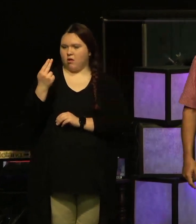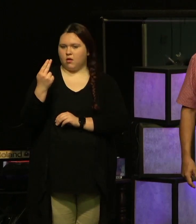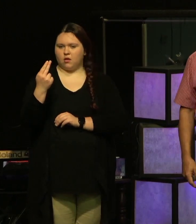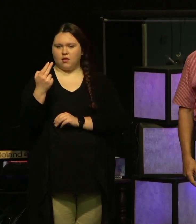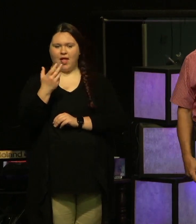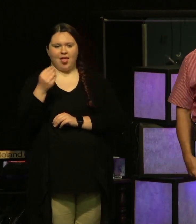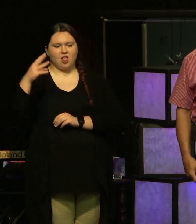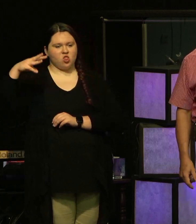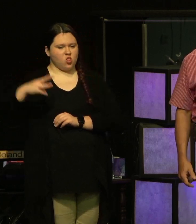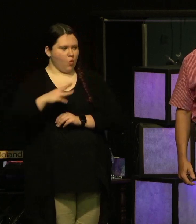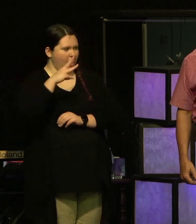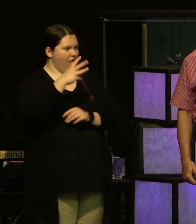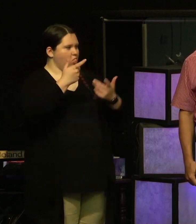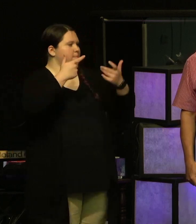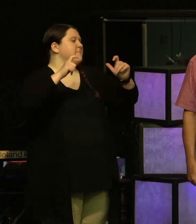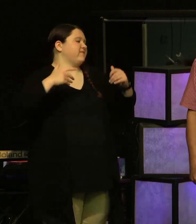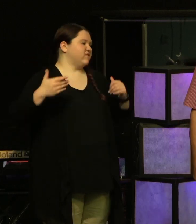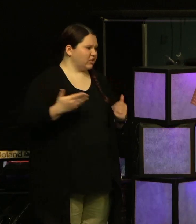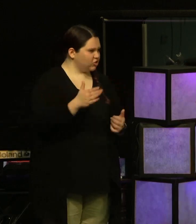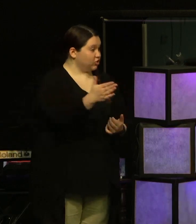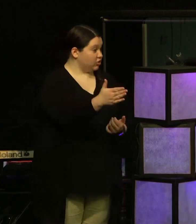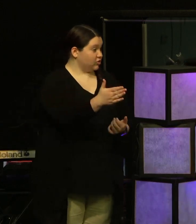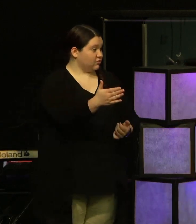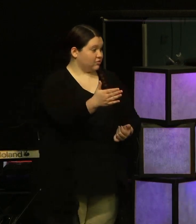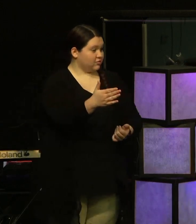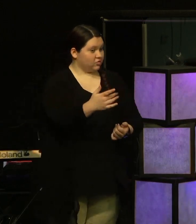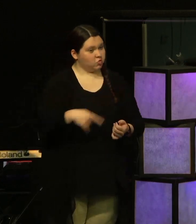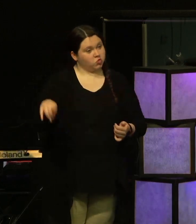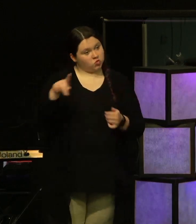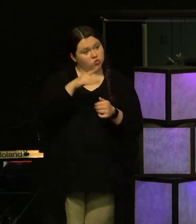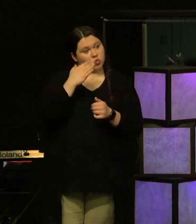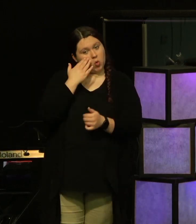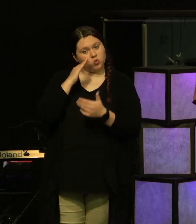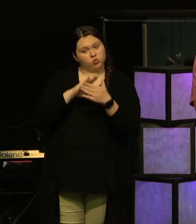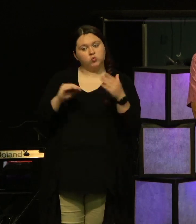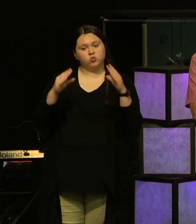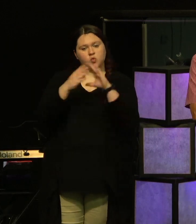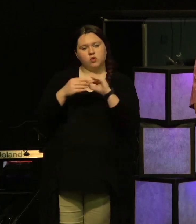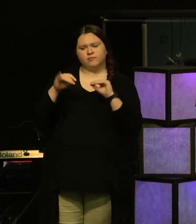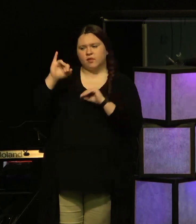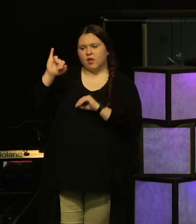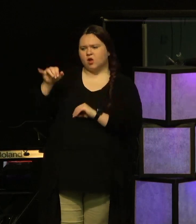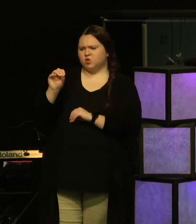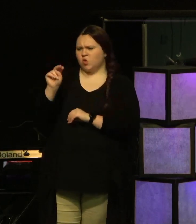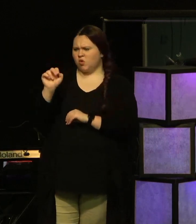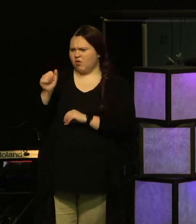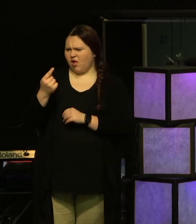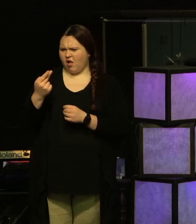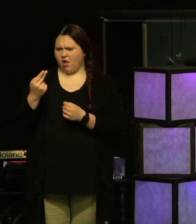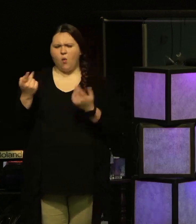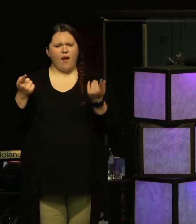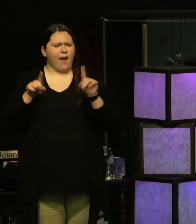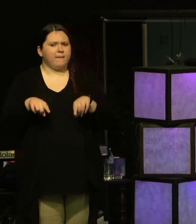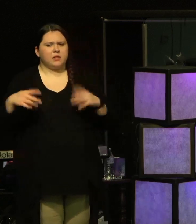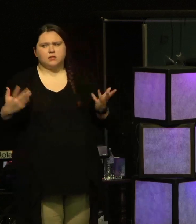and the whale or the great fish? Yes. And Jonah, what happened to him?